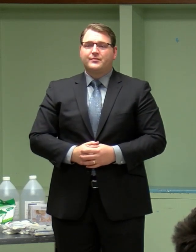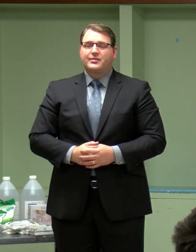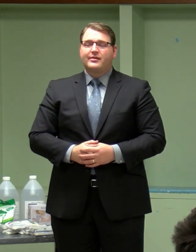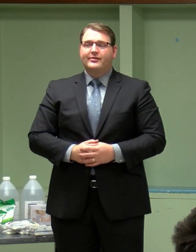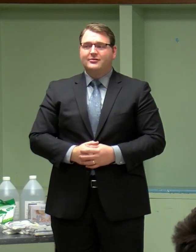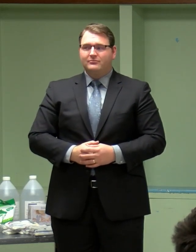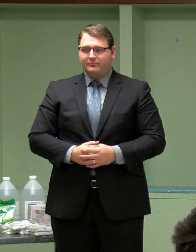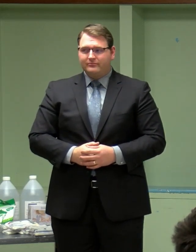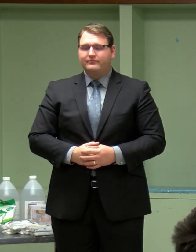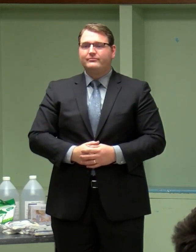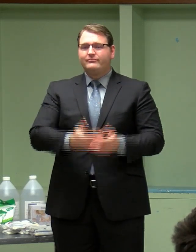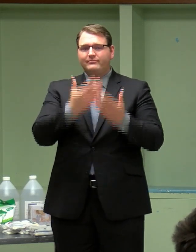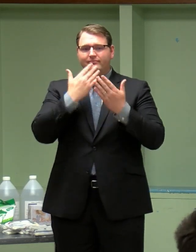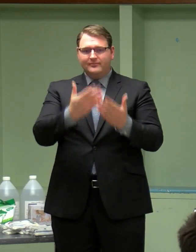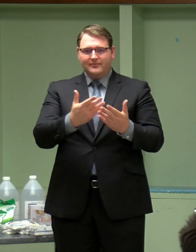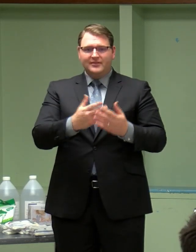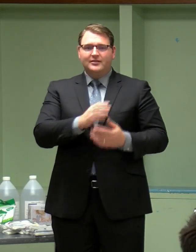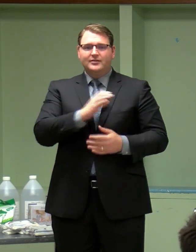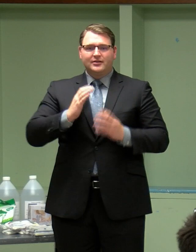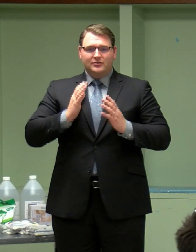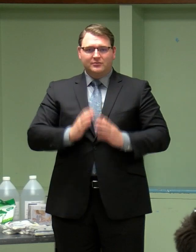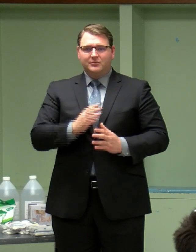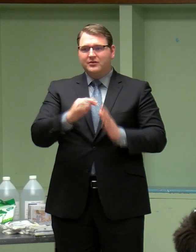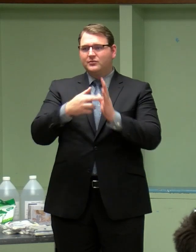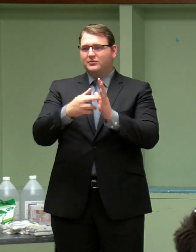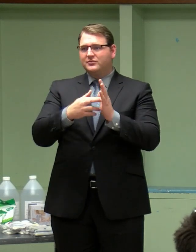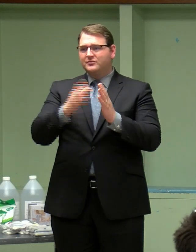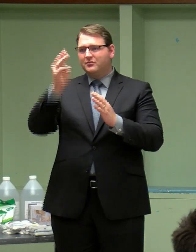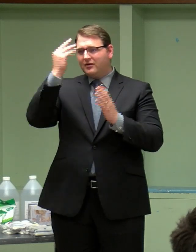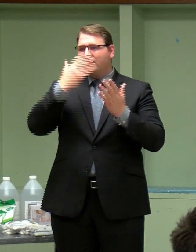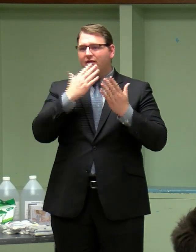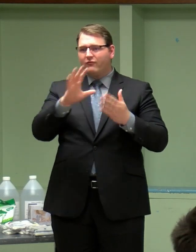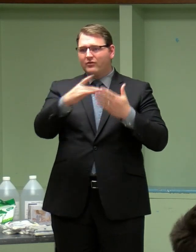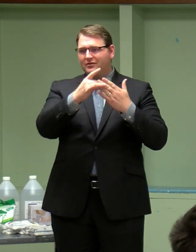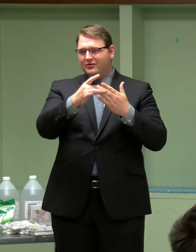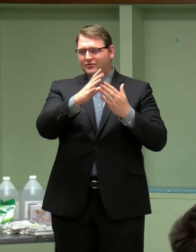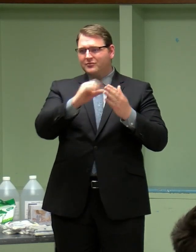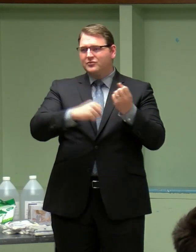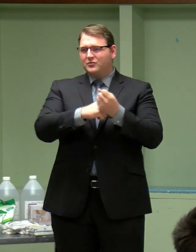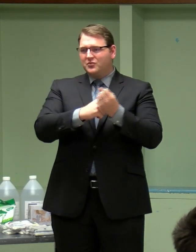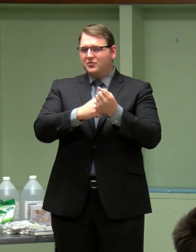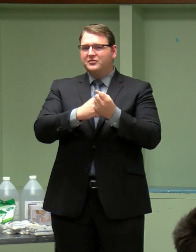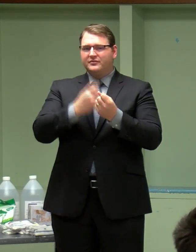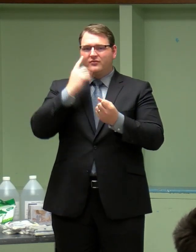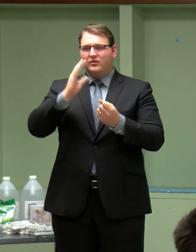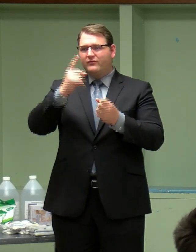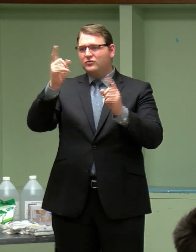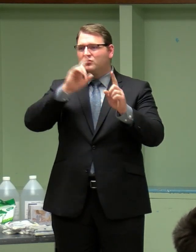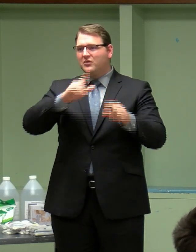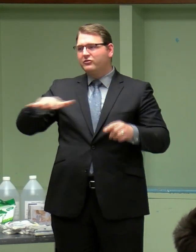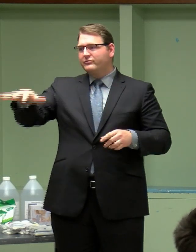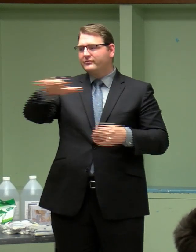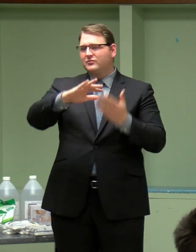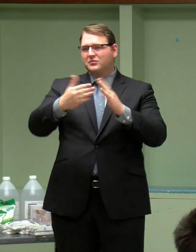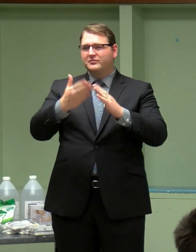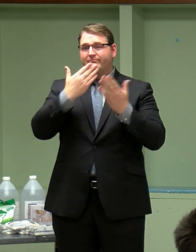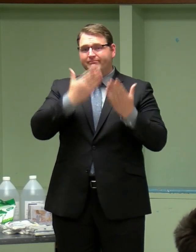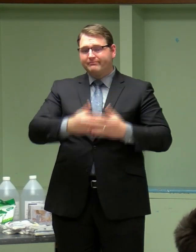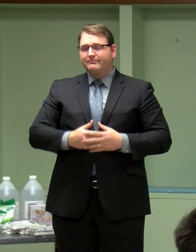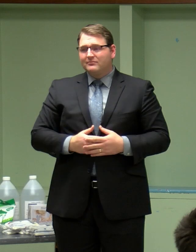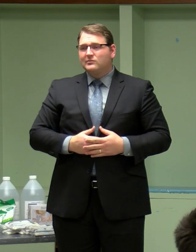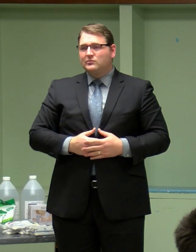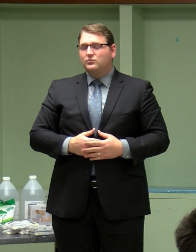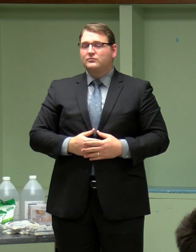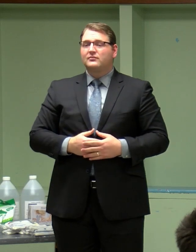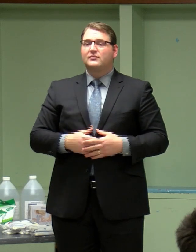Thank you, Mayor, Councilmember, and State Representative. Thank you for your leadership and for your support of our first responders in the community. And